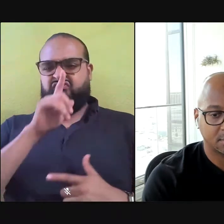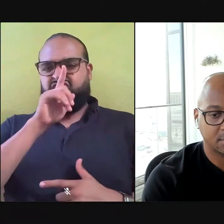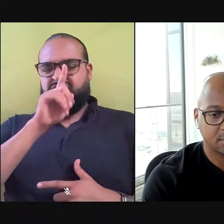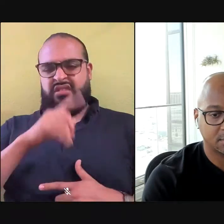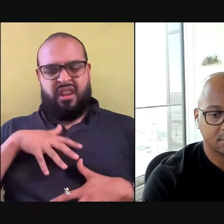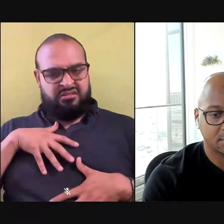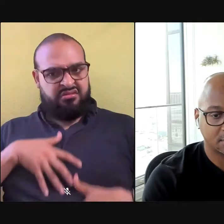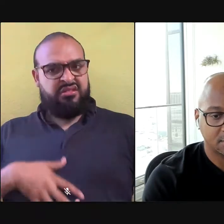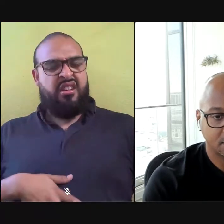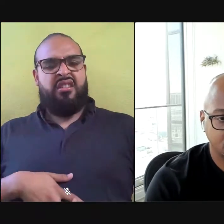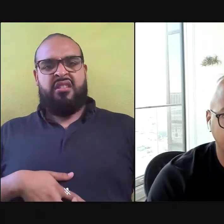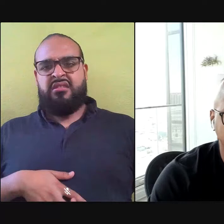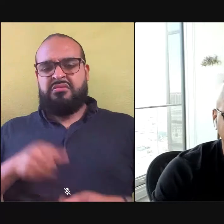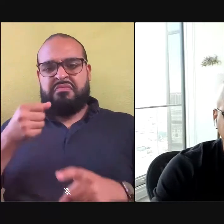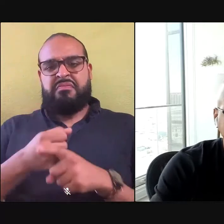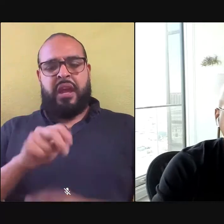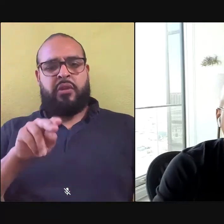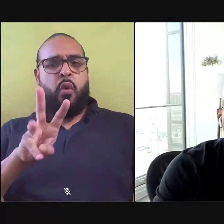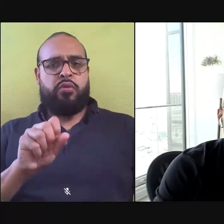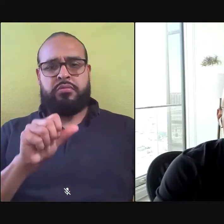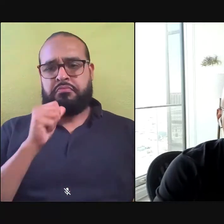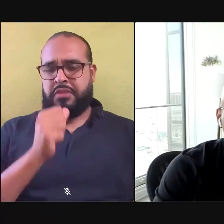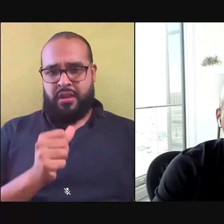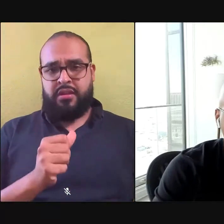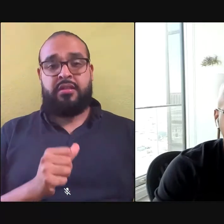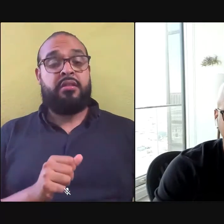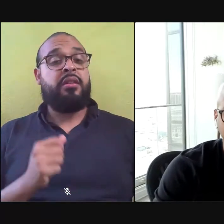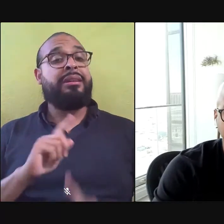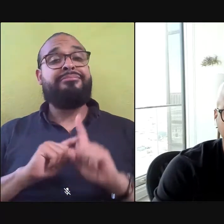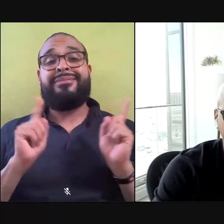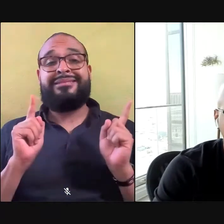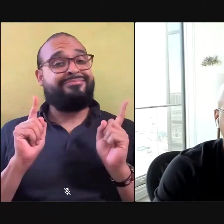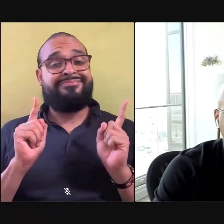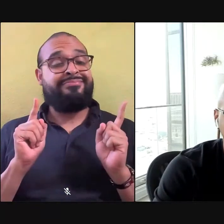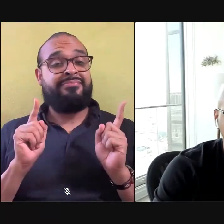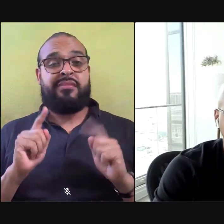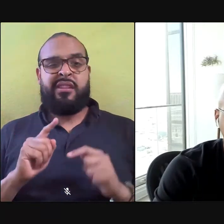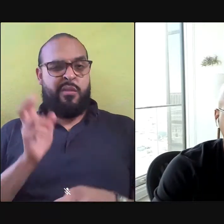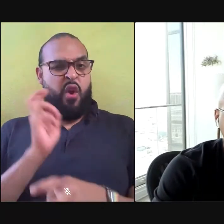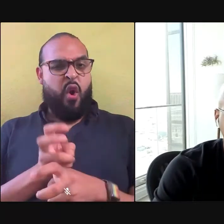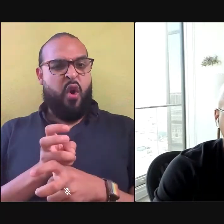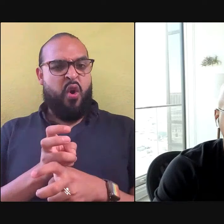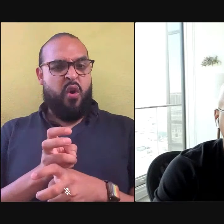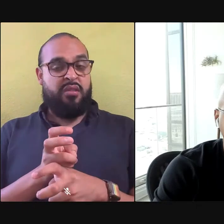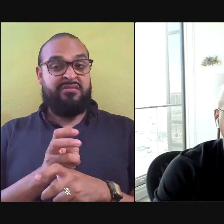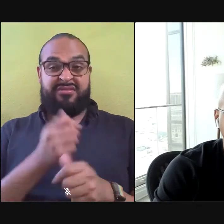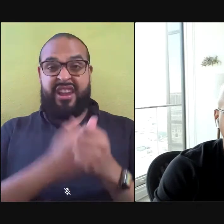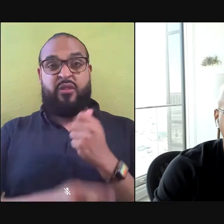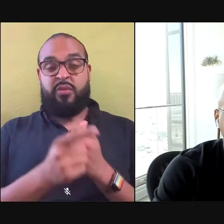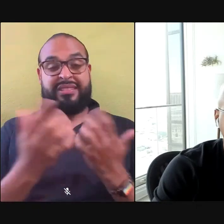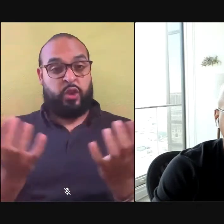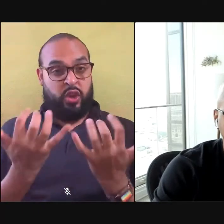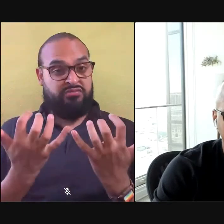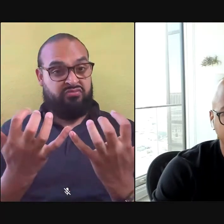for you, Wayne. I'm sure for every single person who's listening. I can tell you it's been very hard for me. So